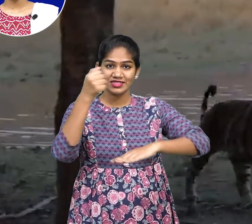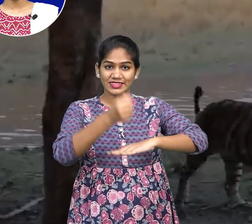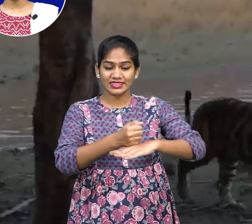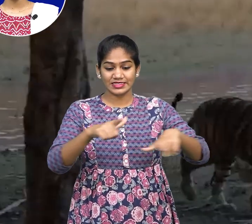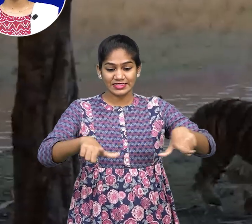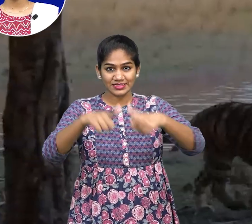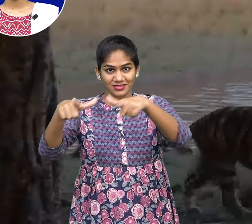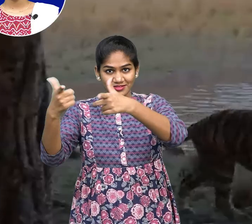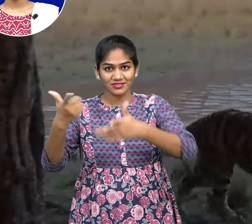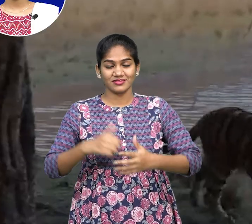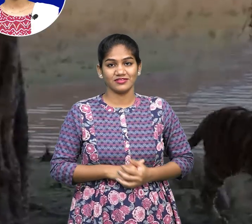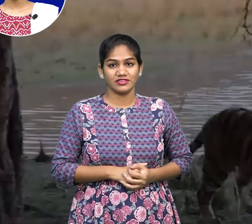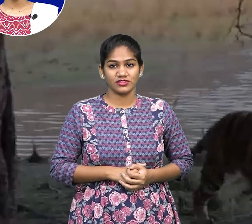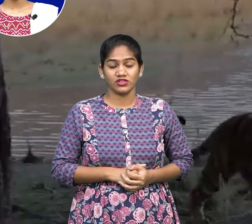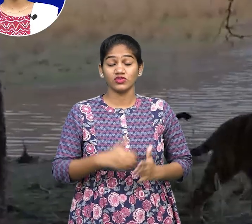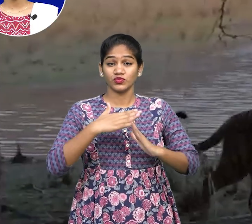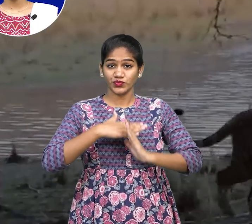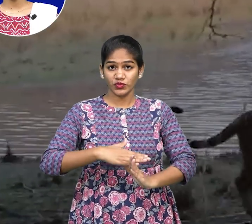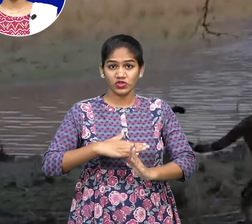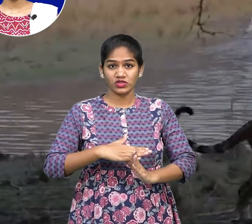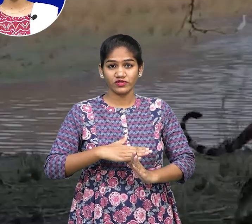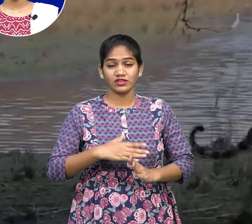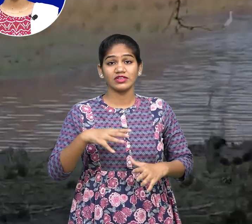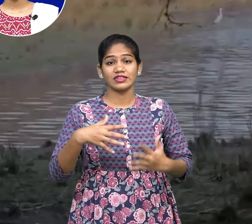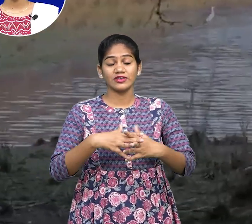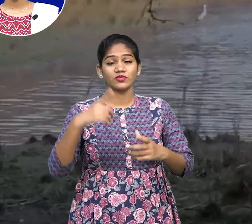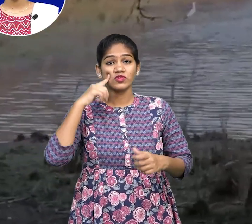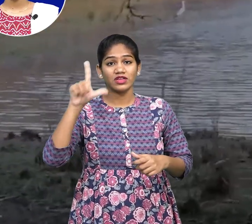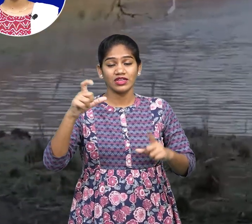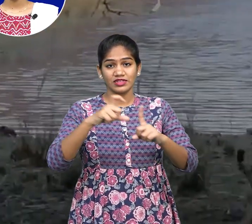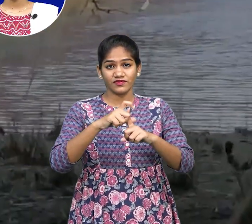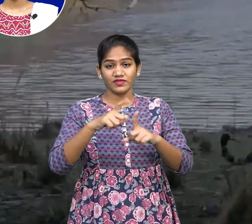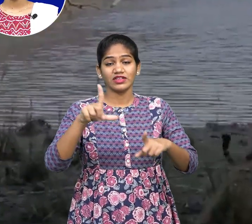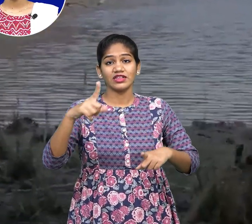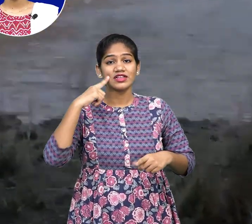the forests to protect wildlife.